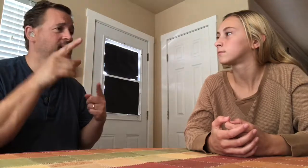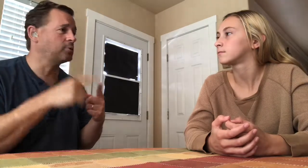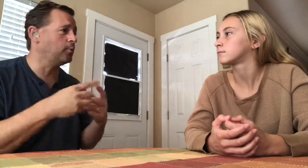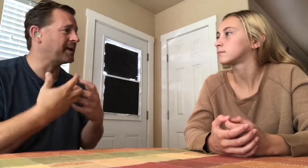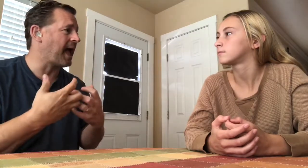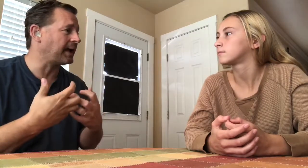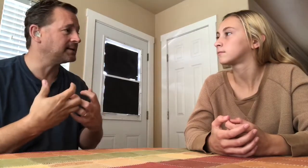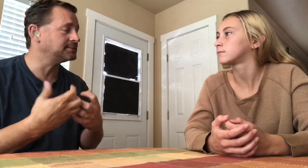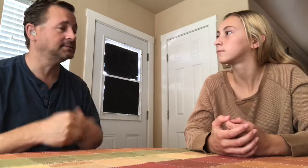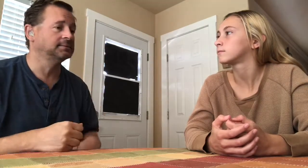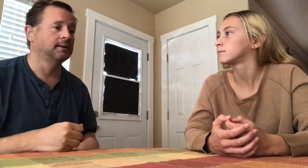to mechanics.